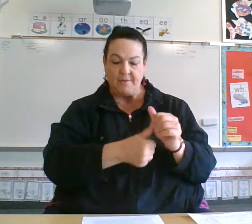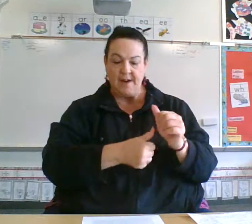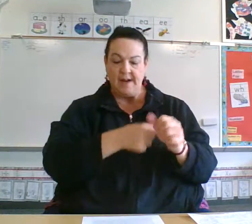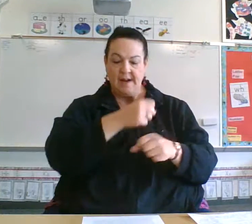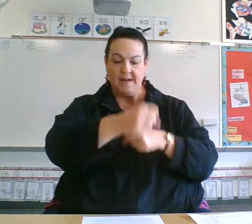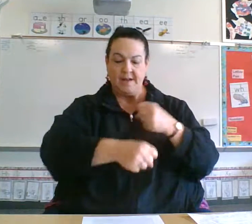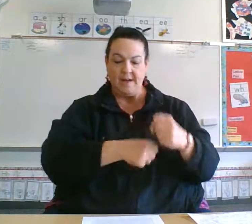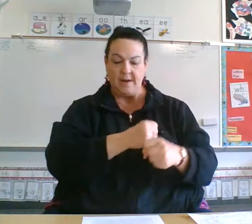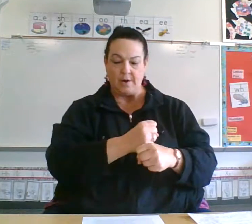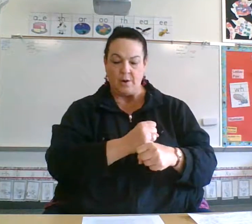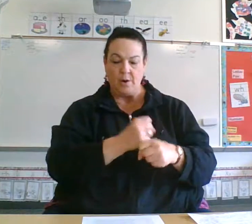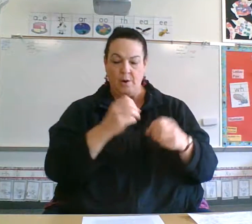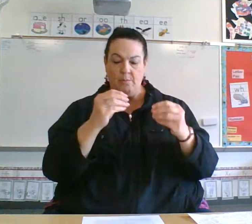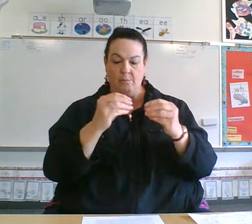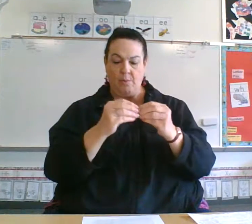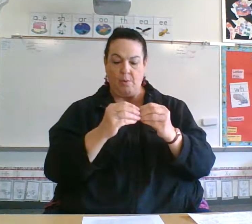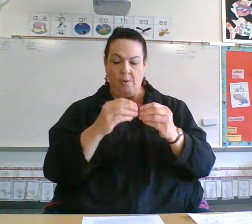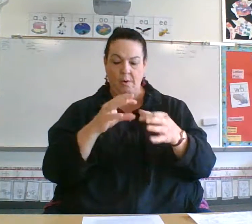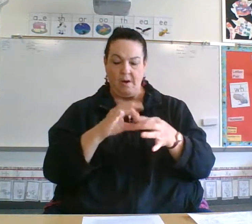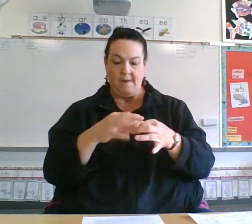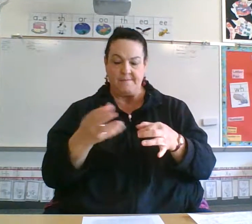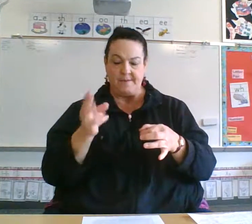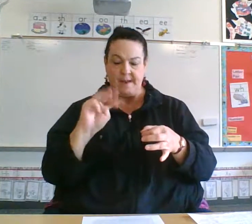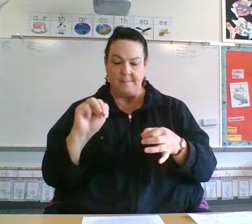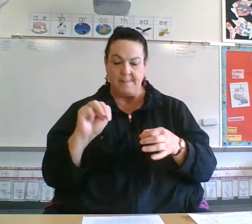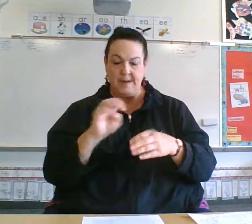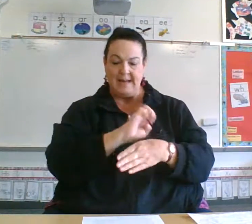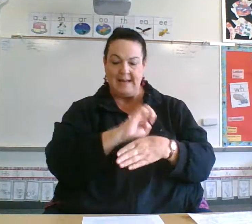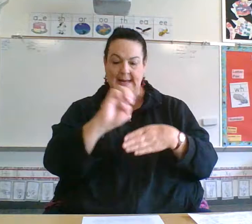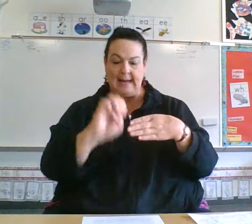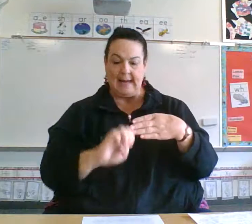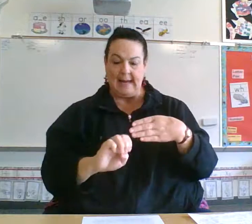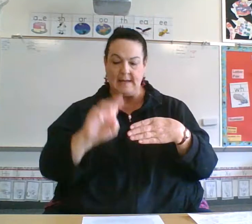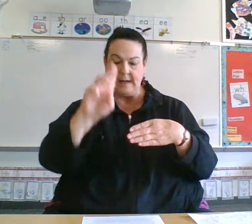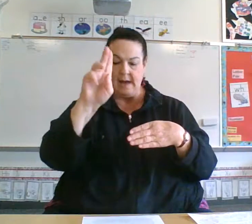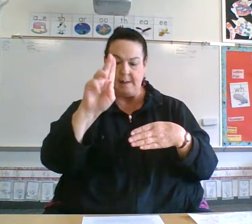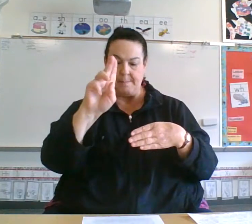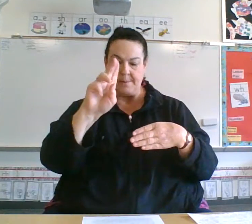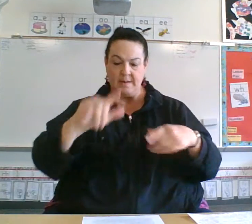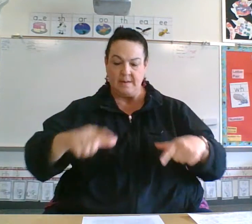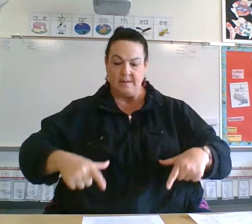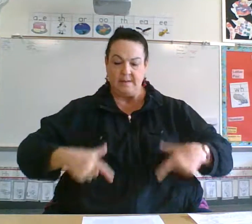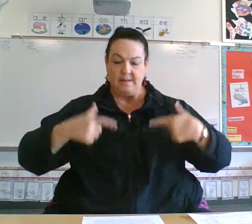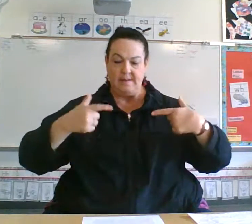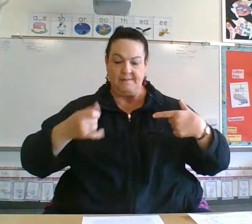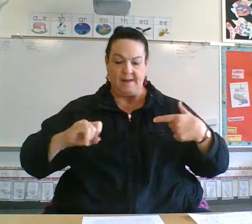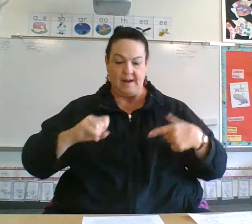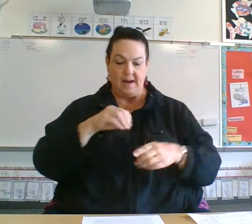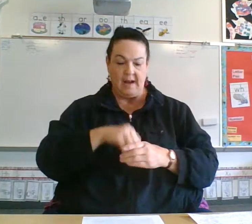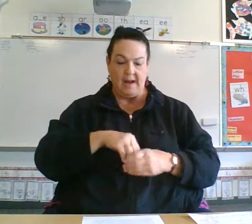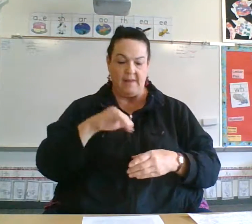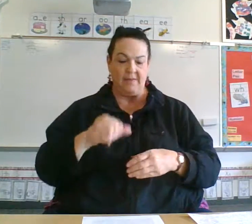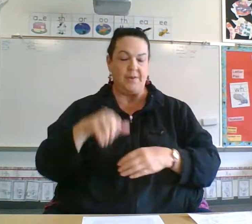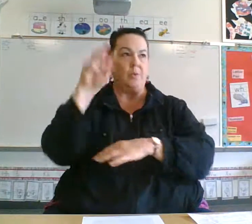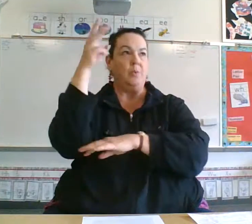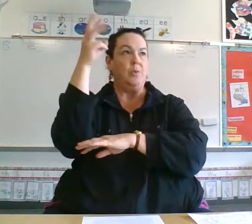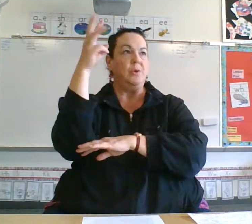Every year, more of them end up living in the